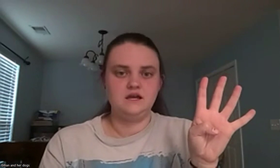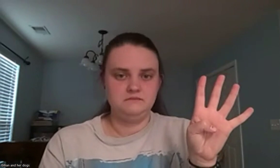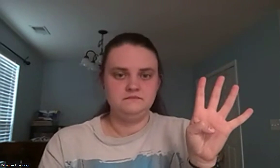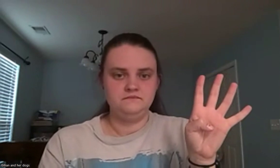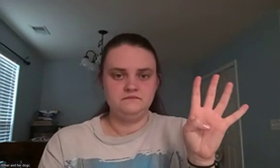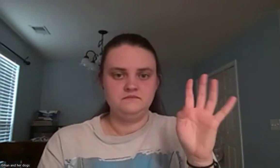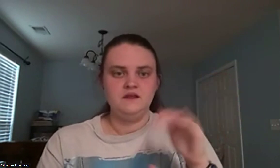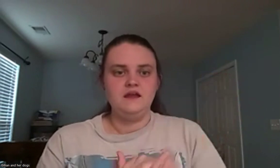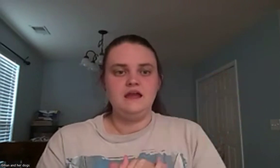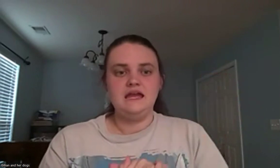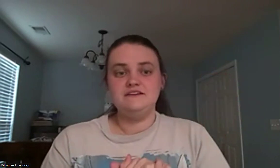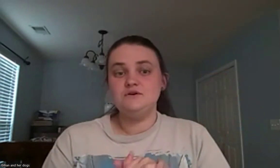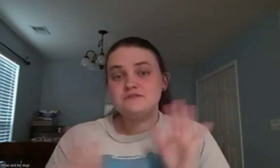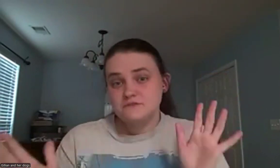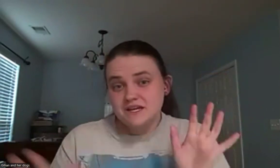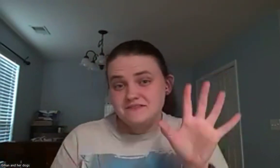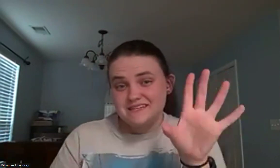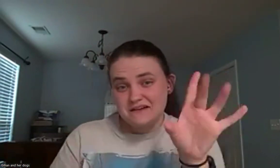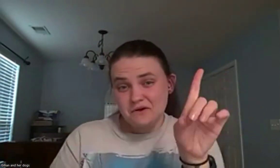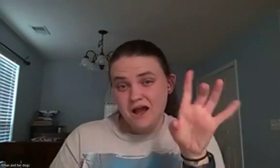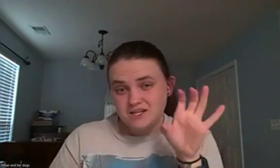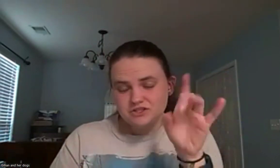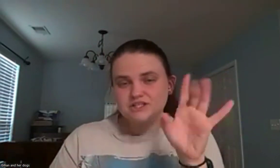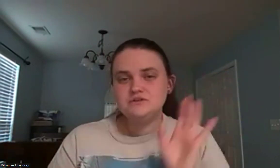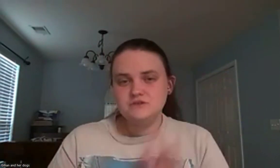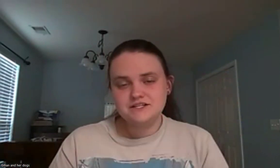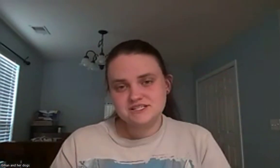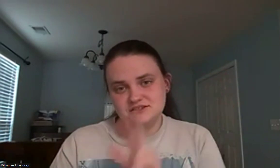Okay. And if you ever forget the sign for 100, you can just still do